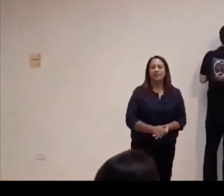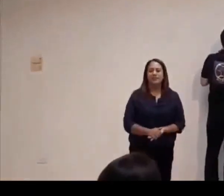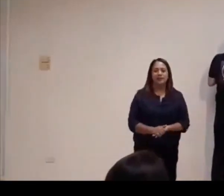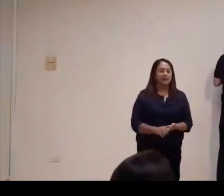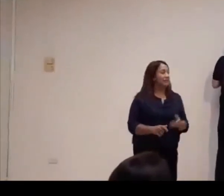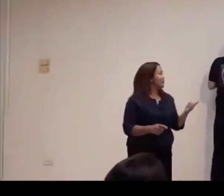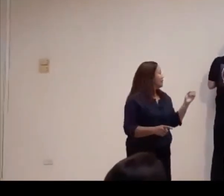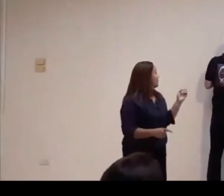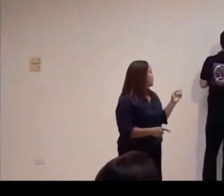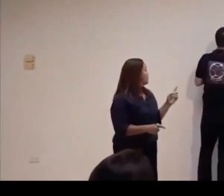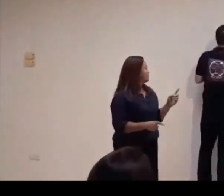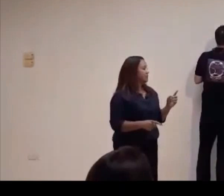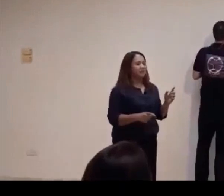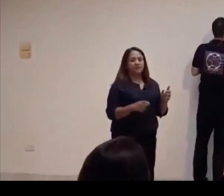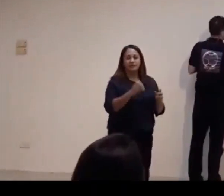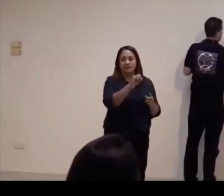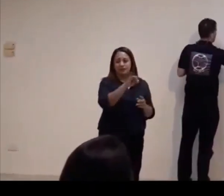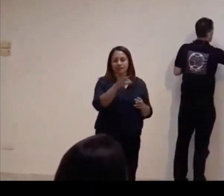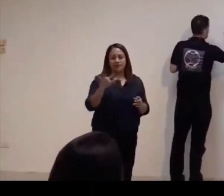this is the letter of